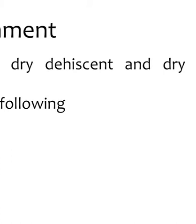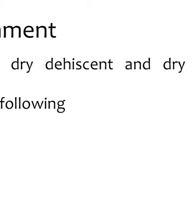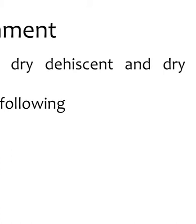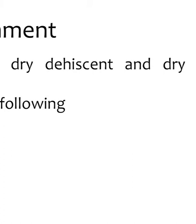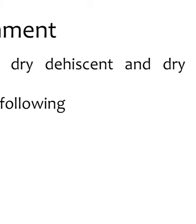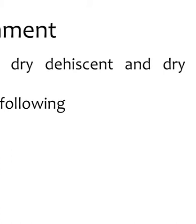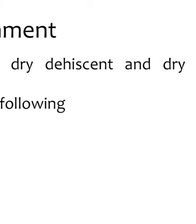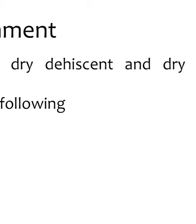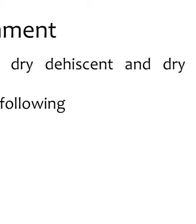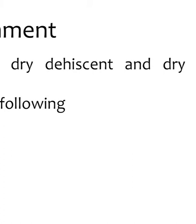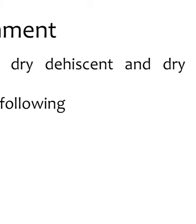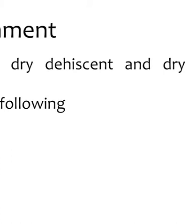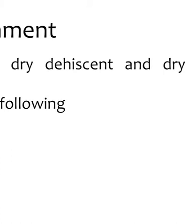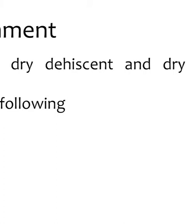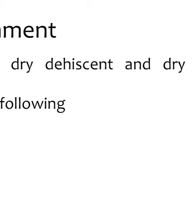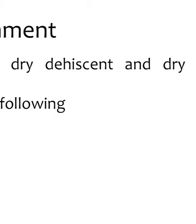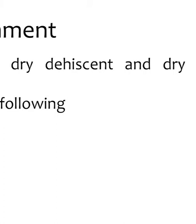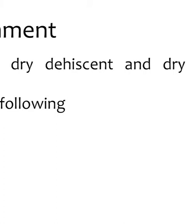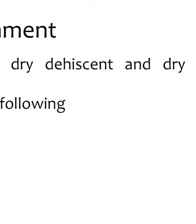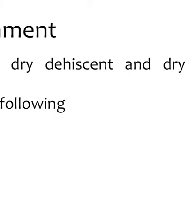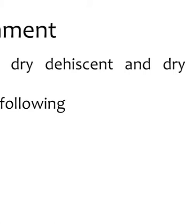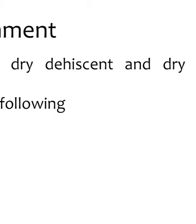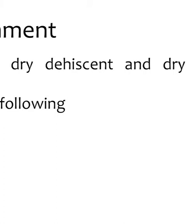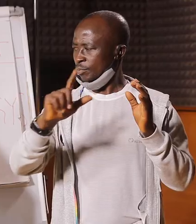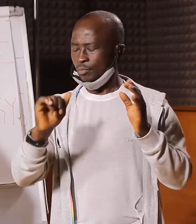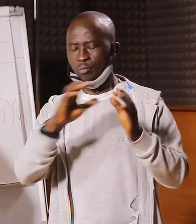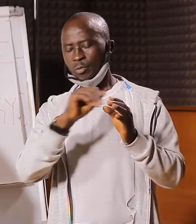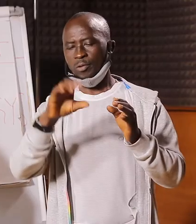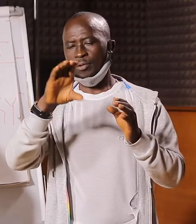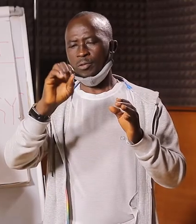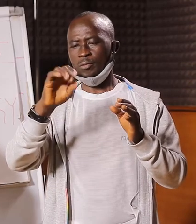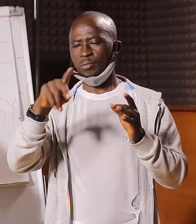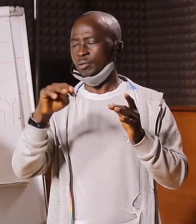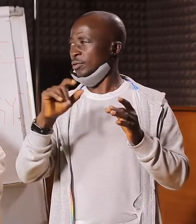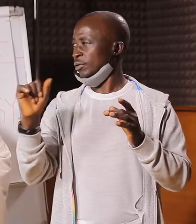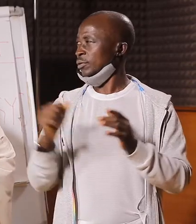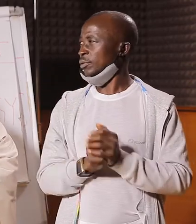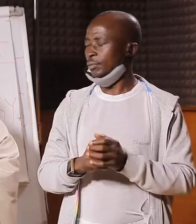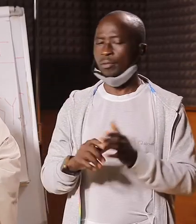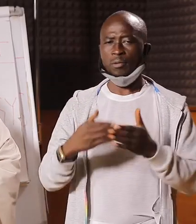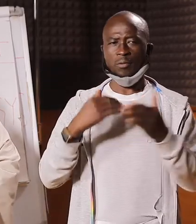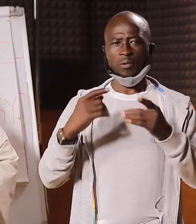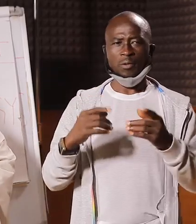legume, caryopsis, follicle, and Cypsela. So before we meet in the next class, I will be